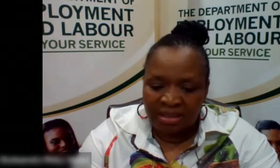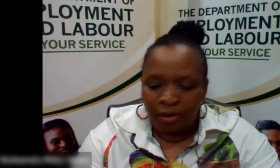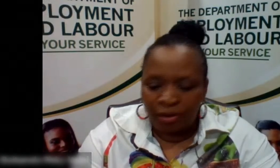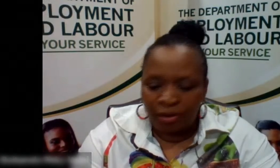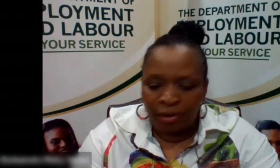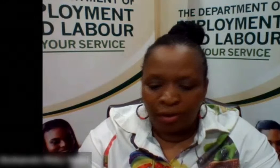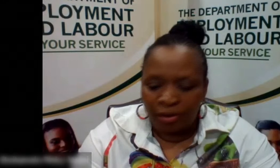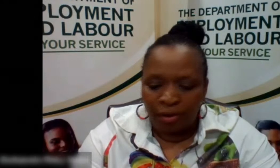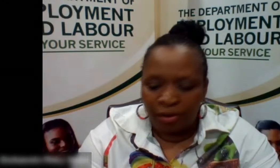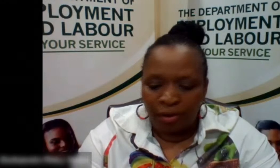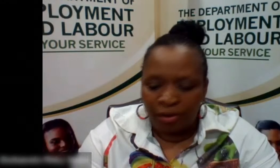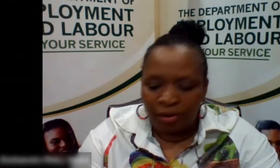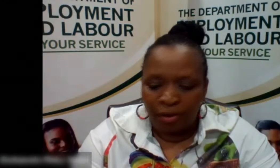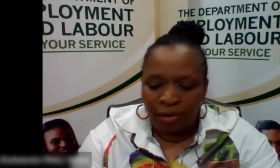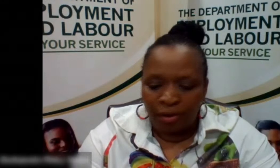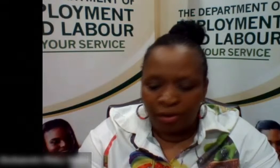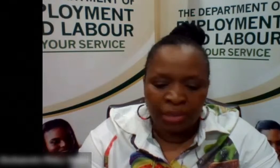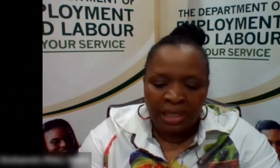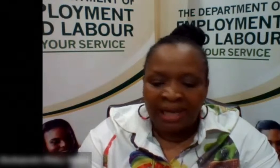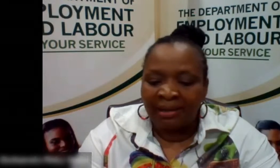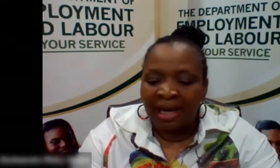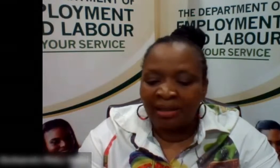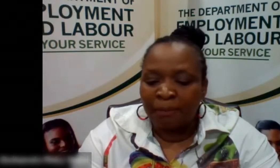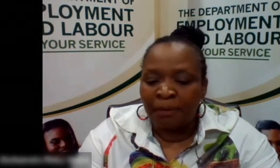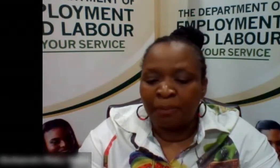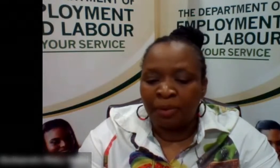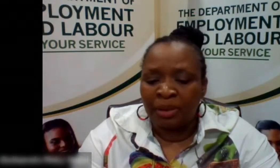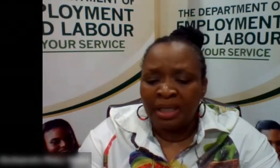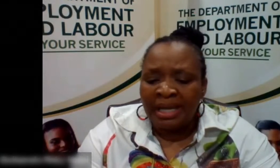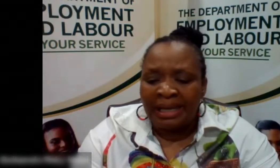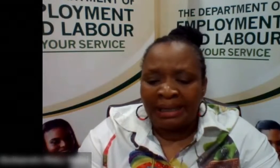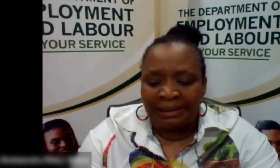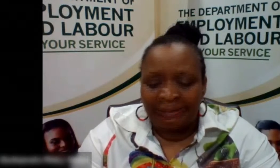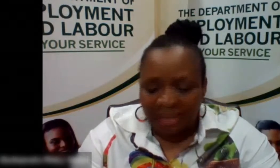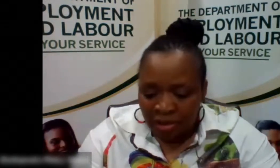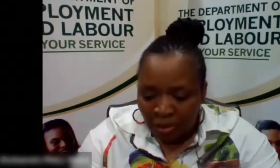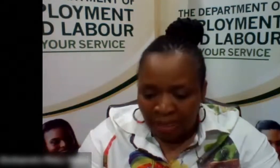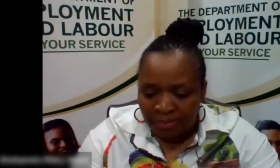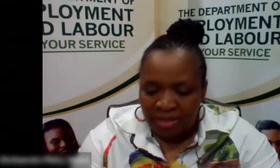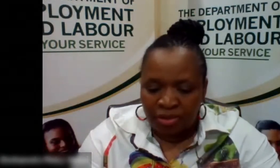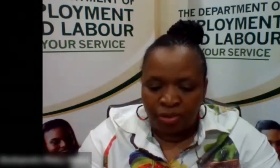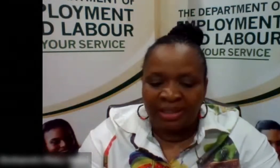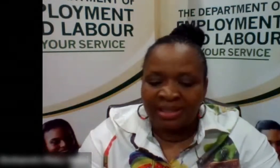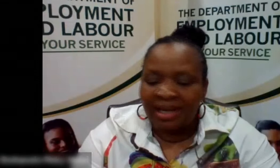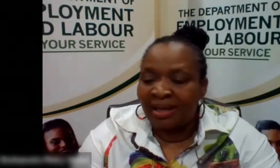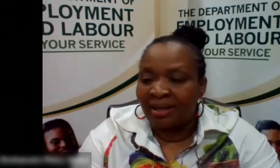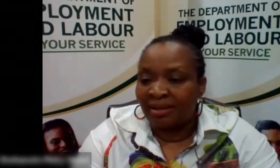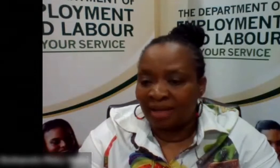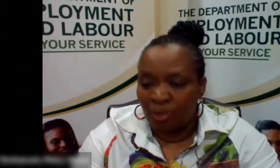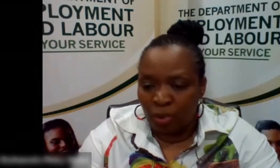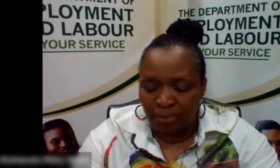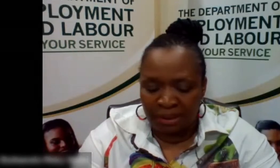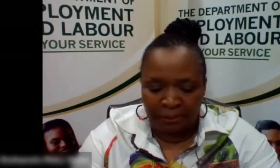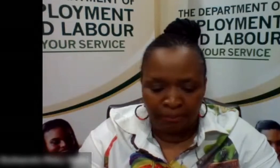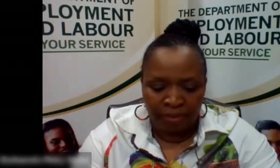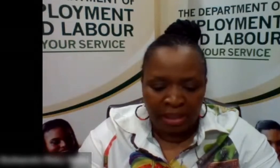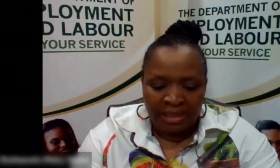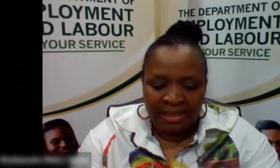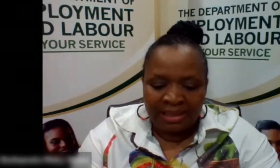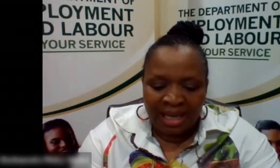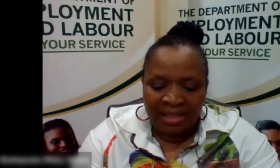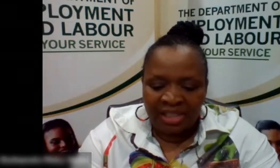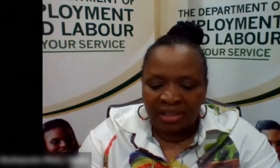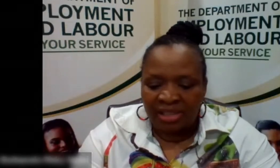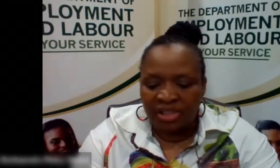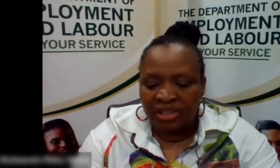loss of respect from those around you and other people, and it collapses your entire health and well-being. The